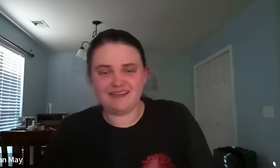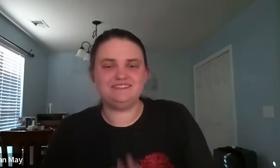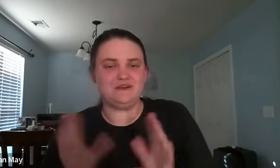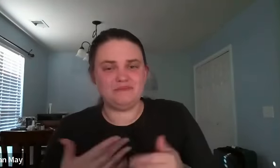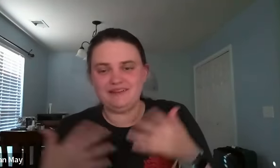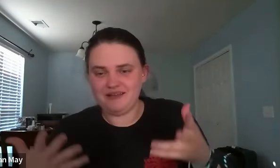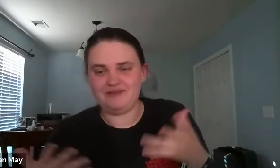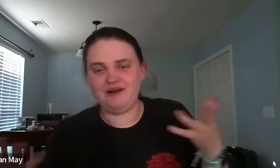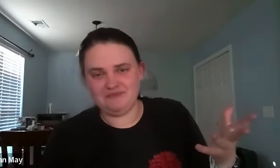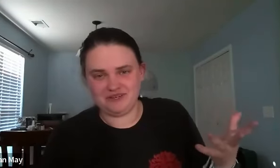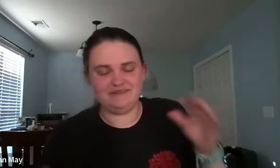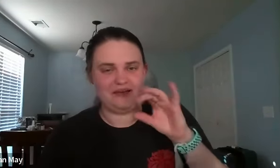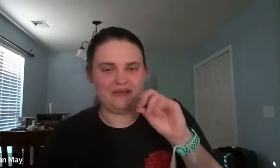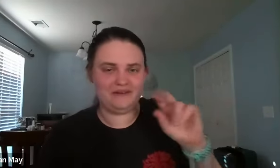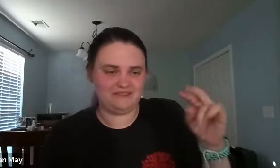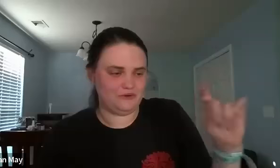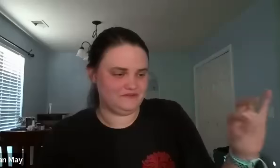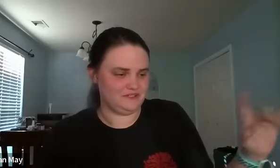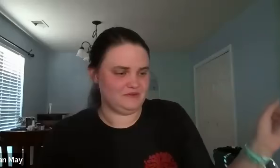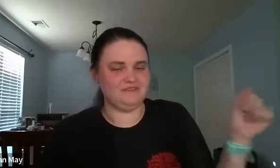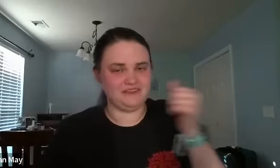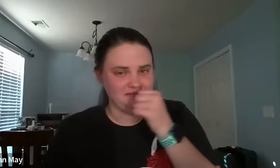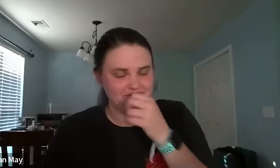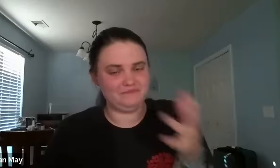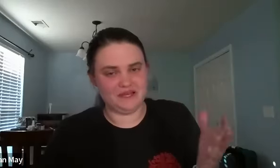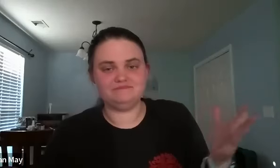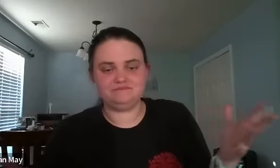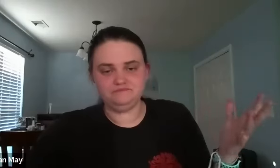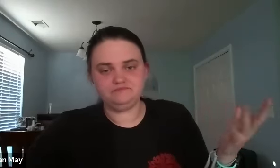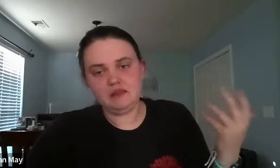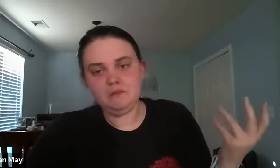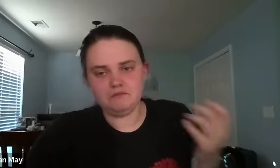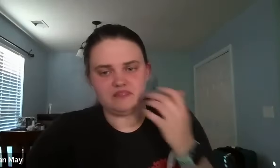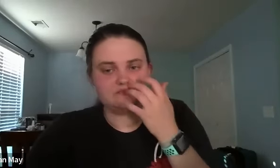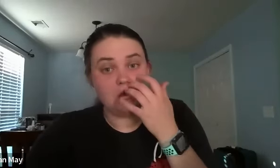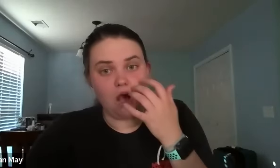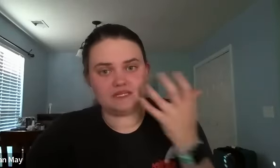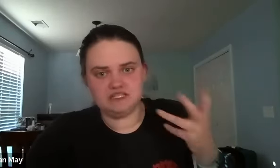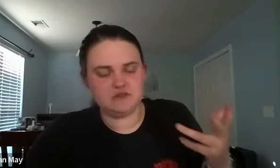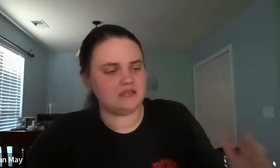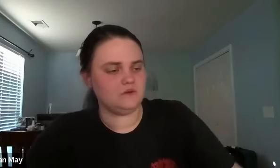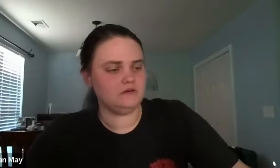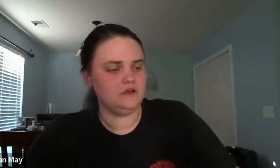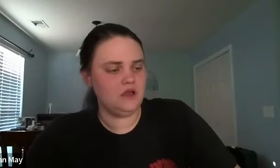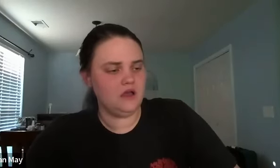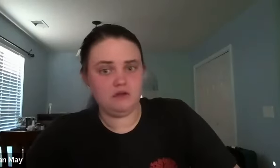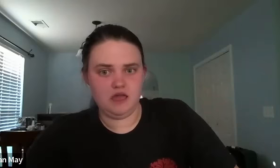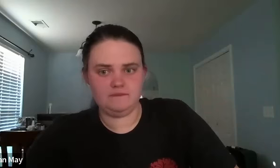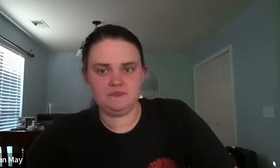have signs. So I'm like, okay, well, I'm good. I don't have to always finger spell everything, but And it's very common to do that as well. Okay,